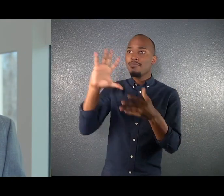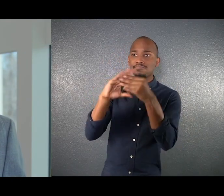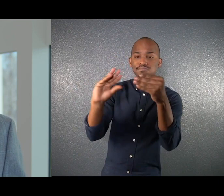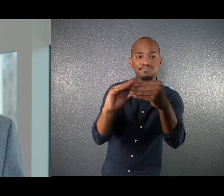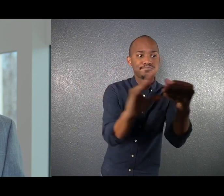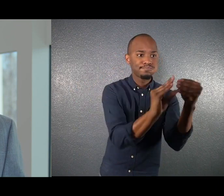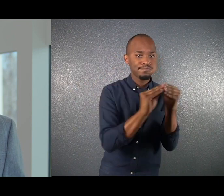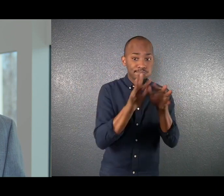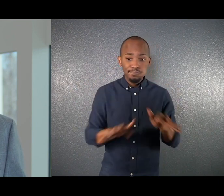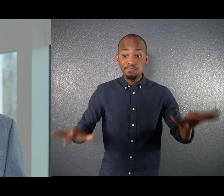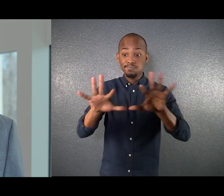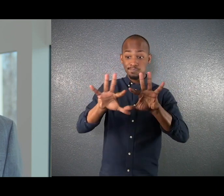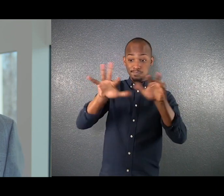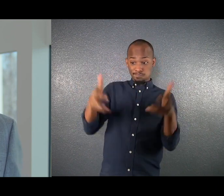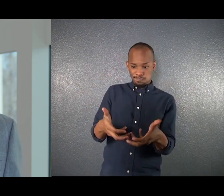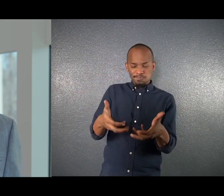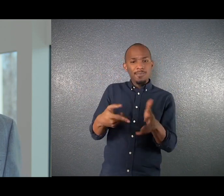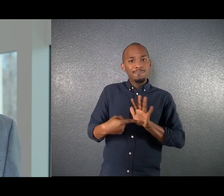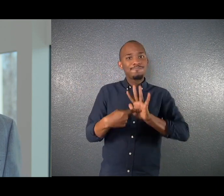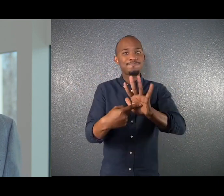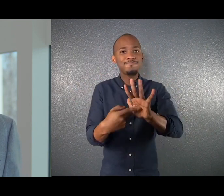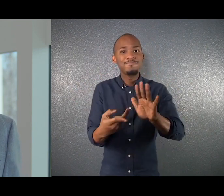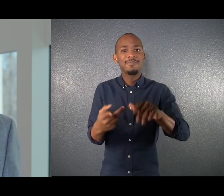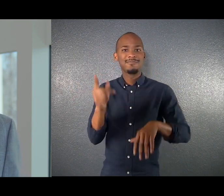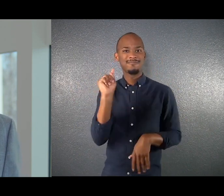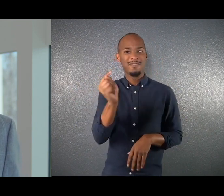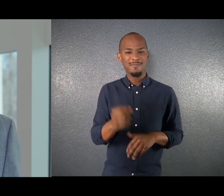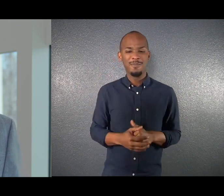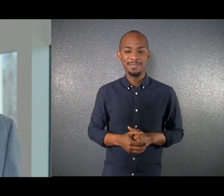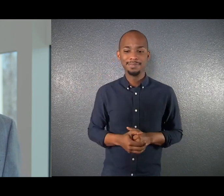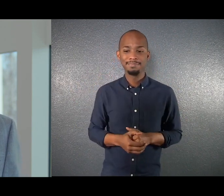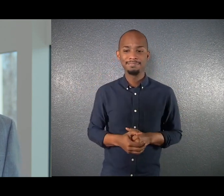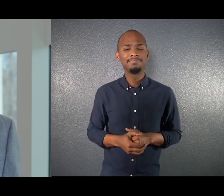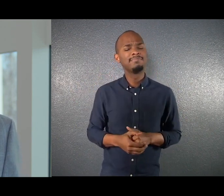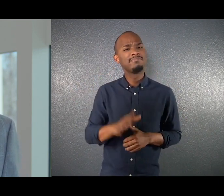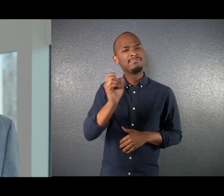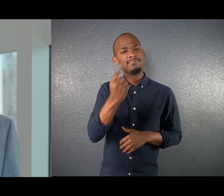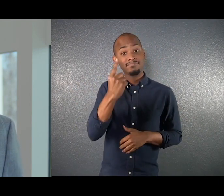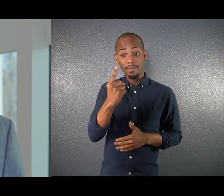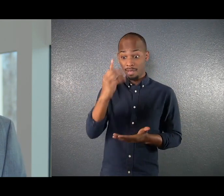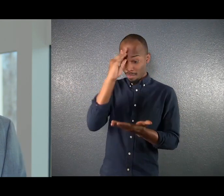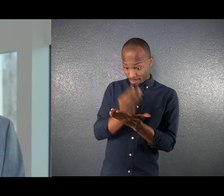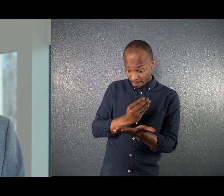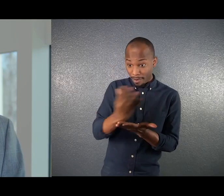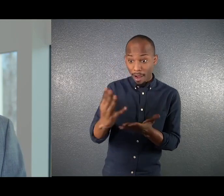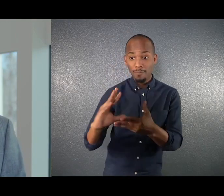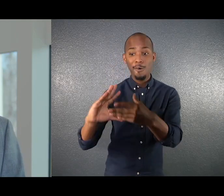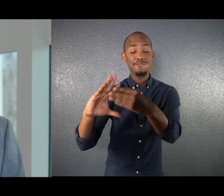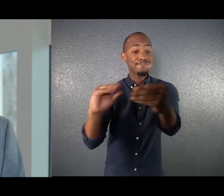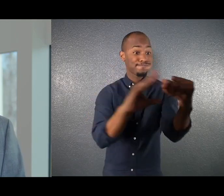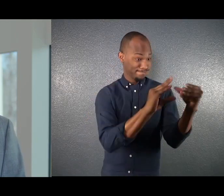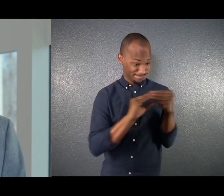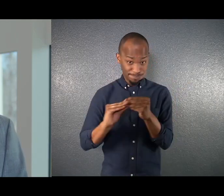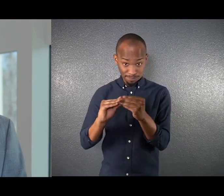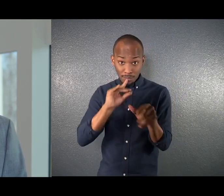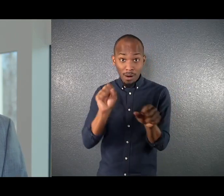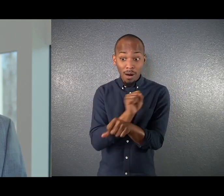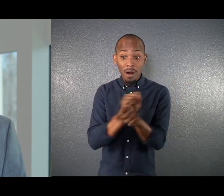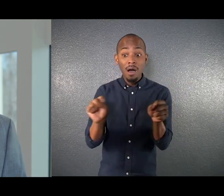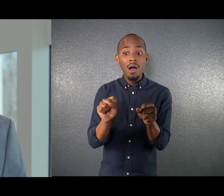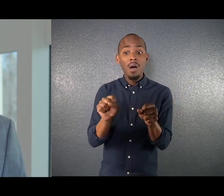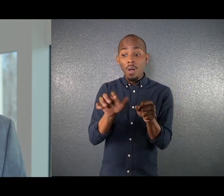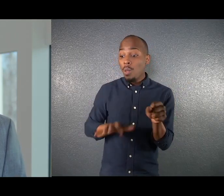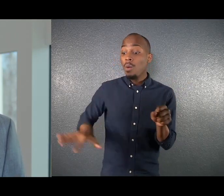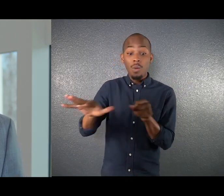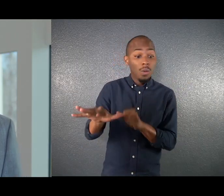preached in the whole world as a testimony to all nations. When the gospel is preached in the